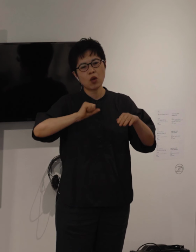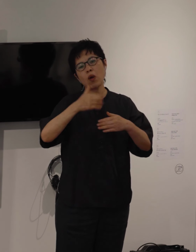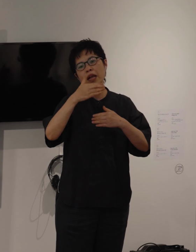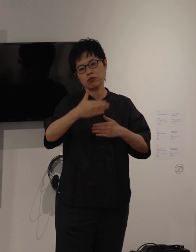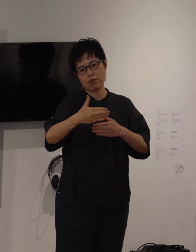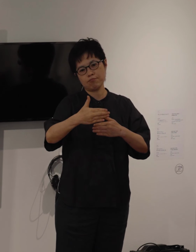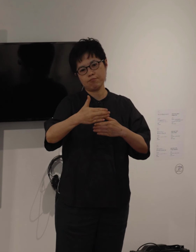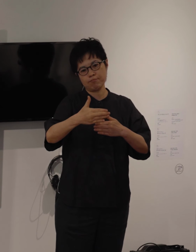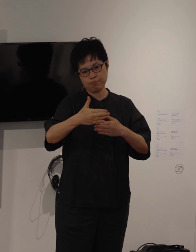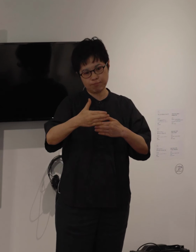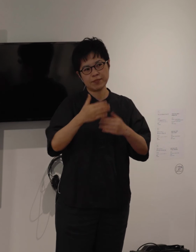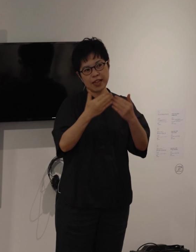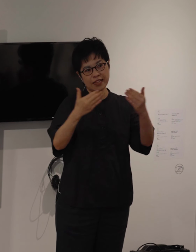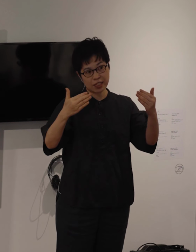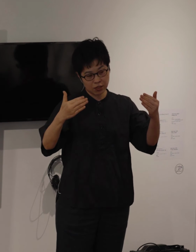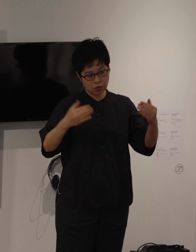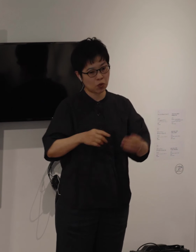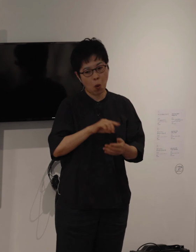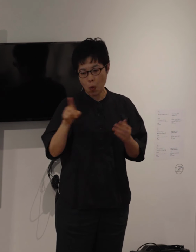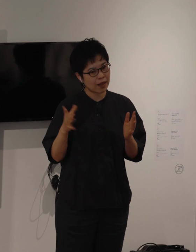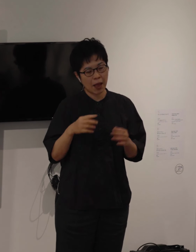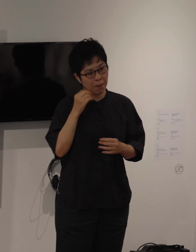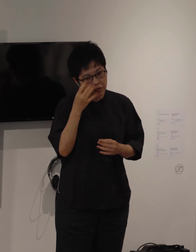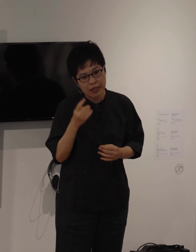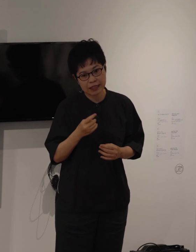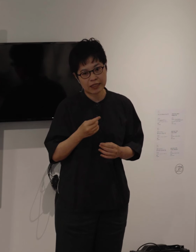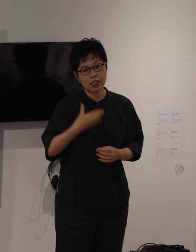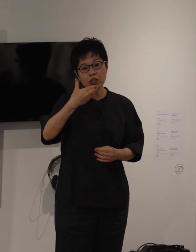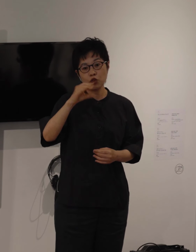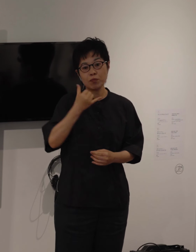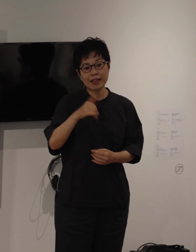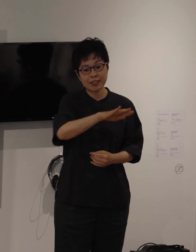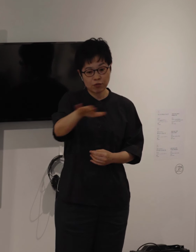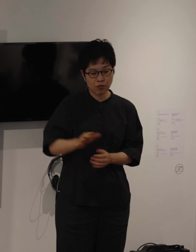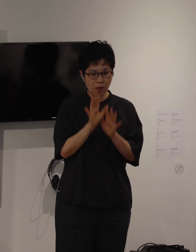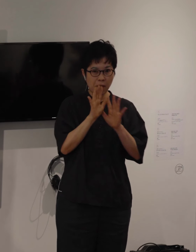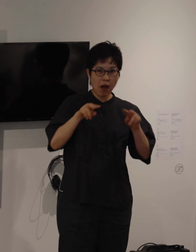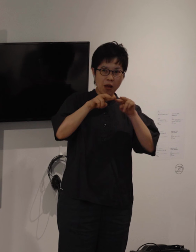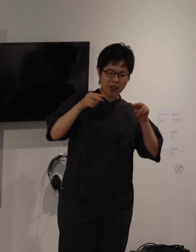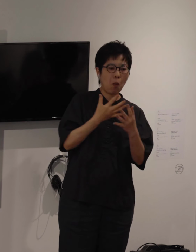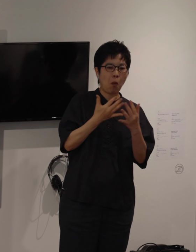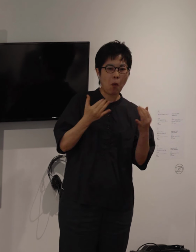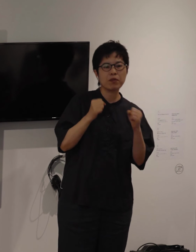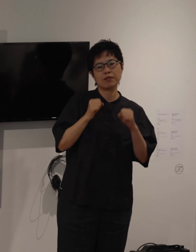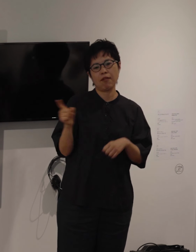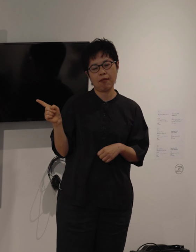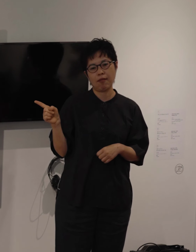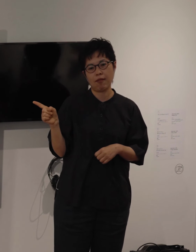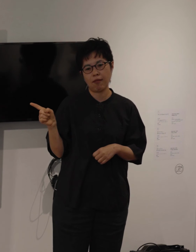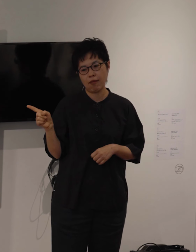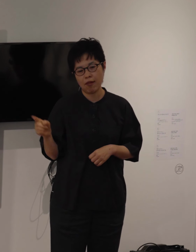90,000 visitors, which is a huge number of visitors to come specifically to see a show of disabled people from all across